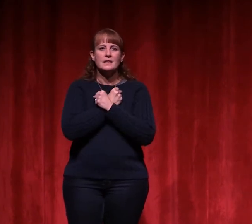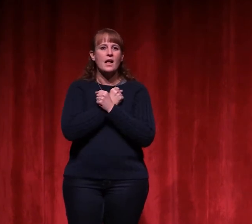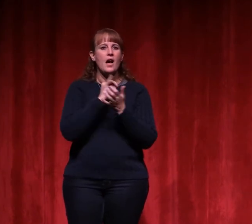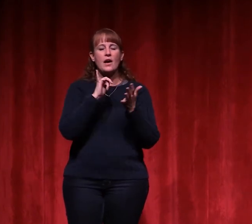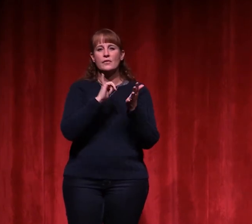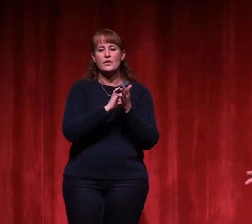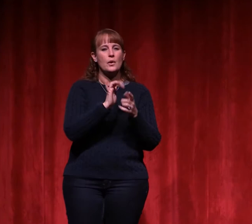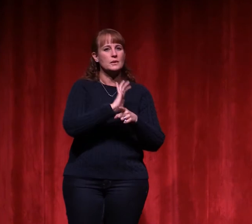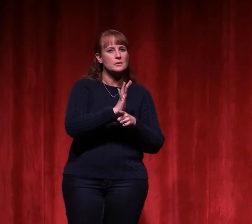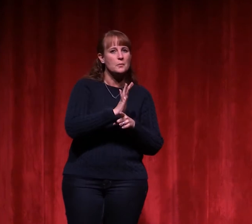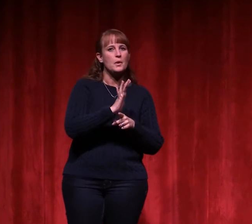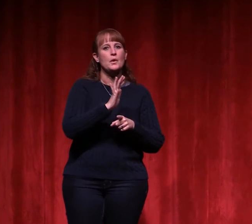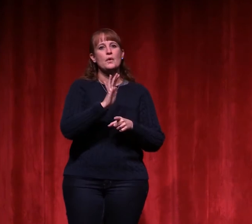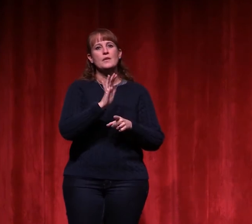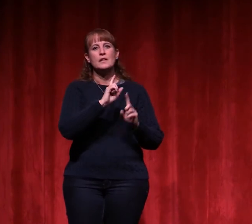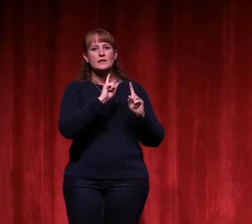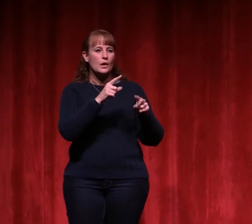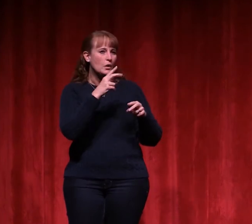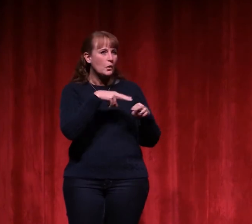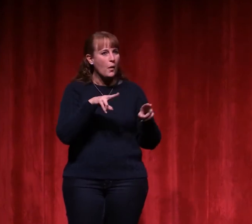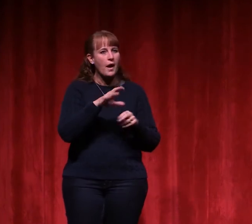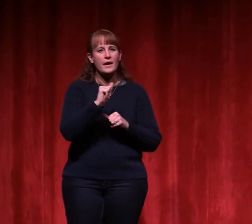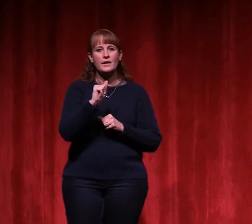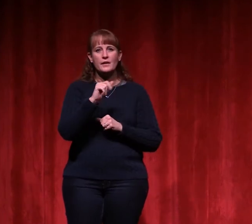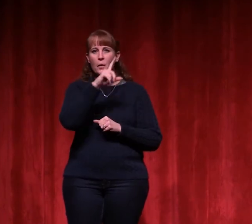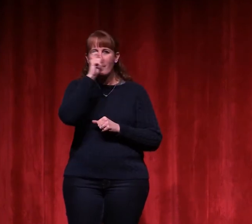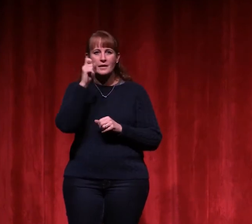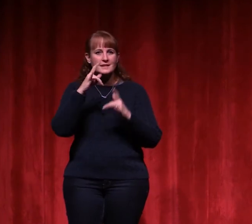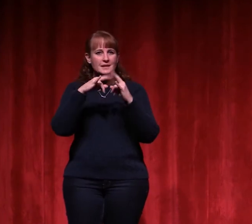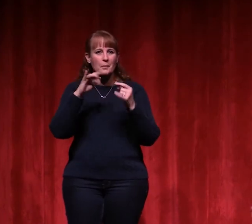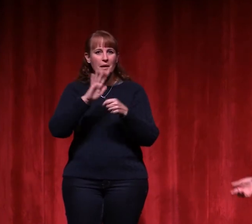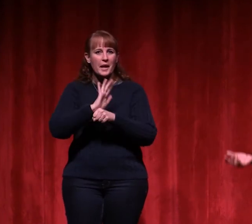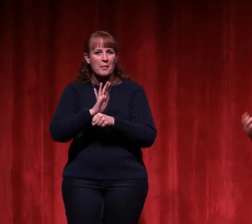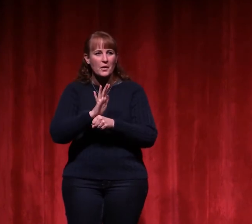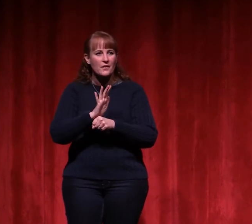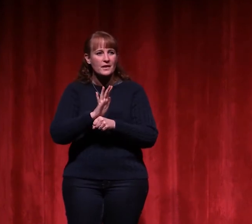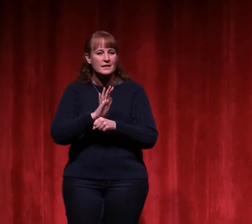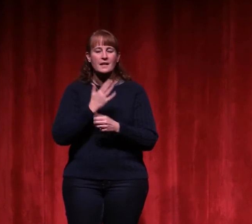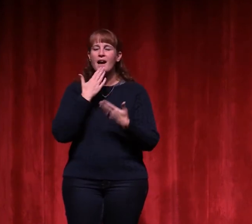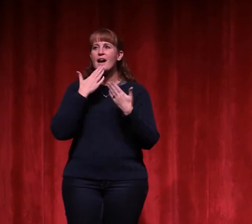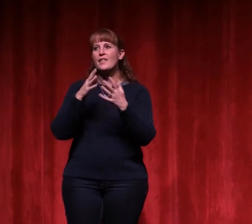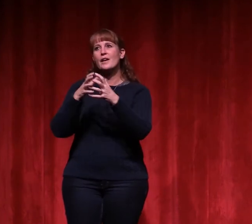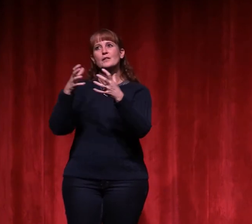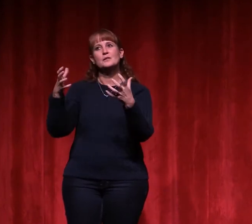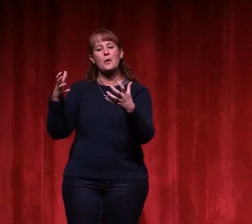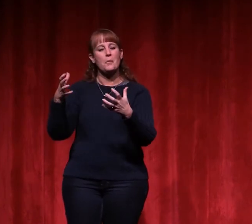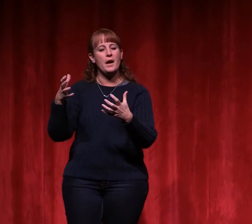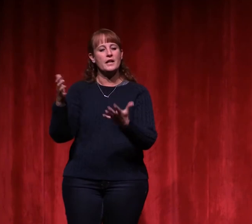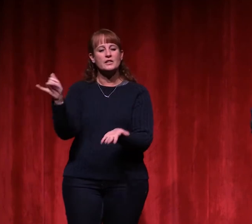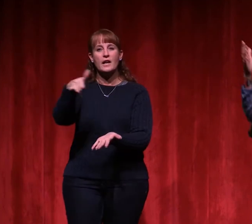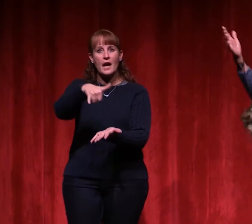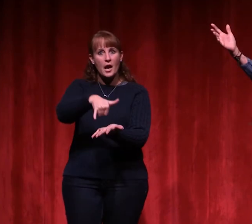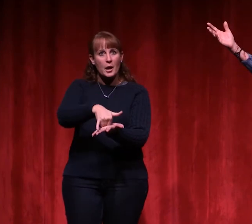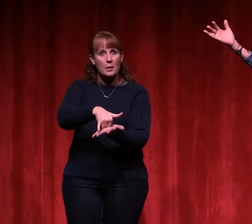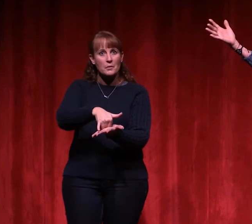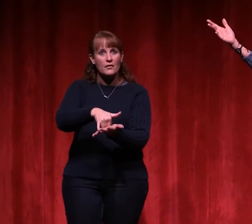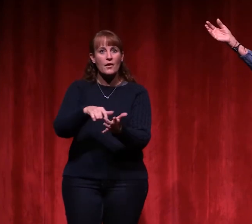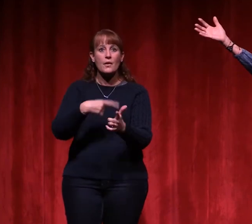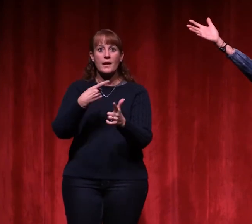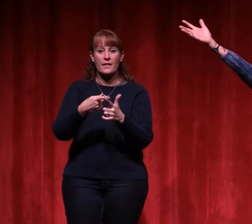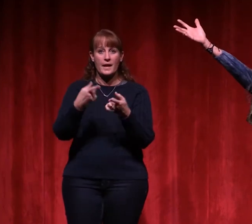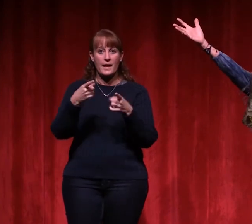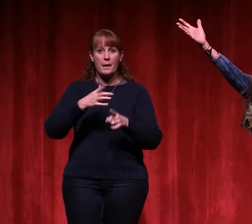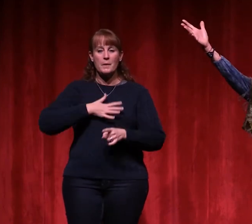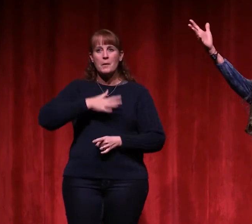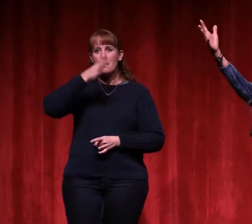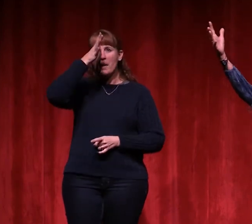Goes Hawaiian and Gidget Goes to Summer Camp movies. And I thanked her so much and hung up the phone. And then